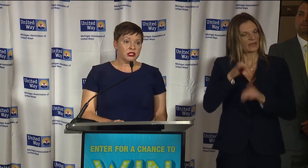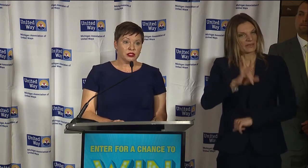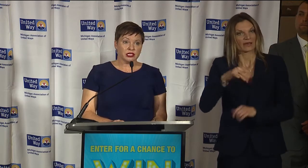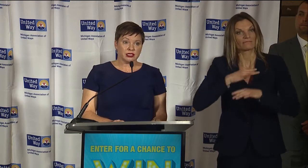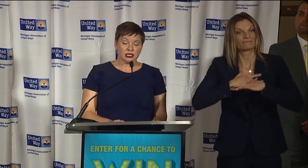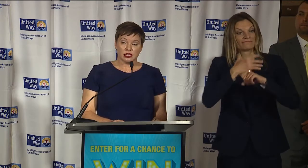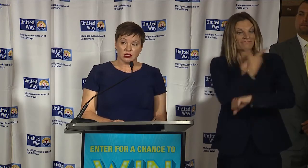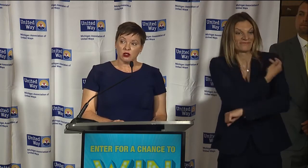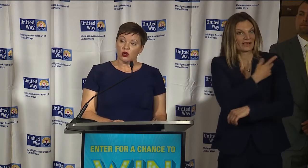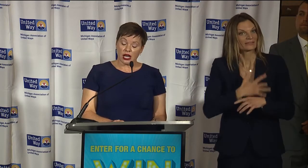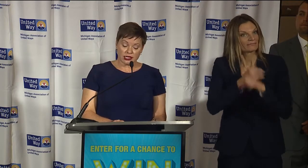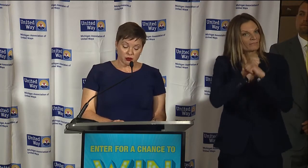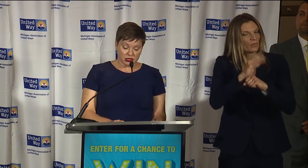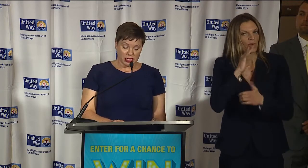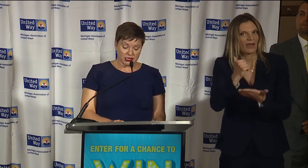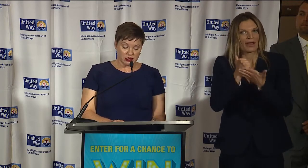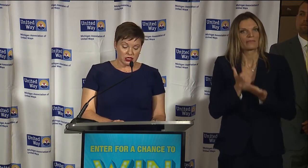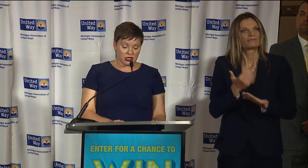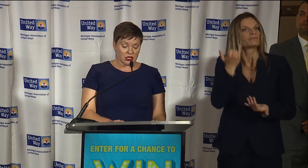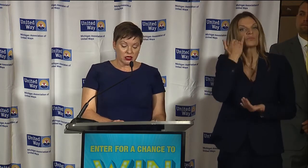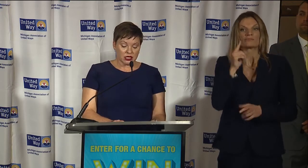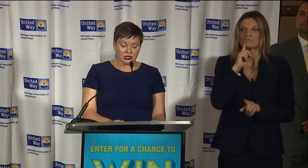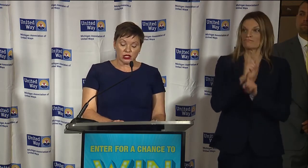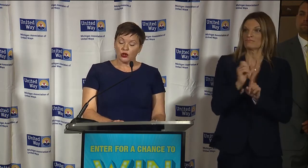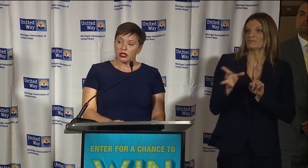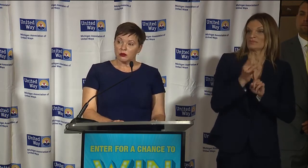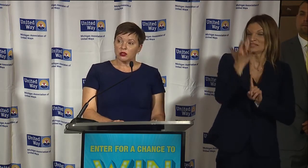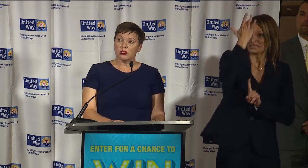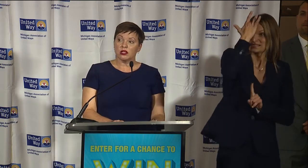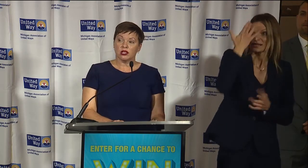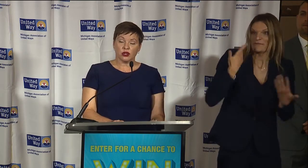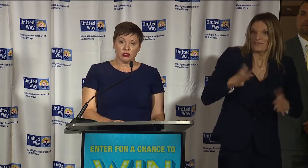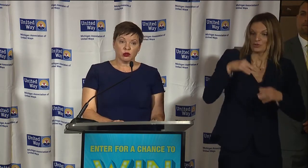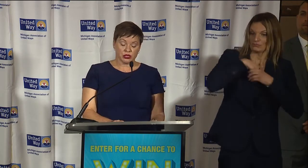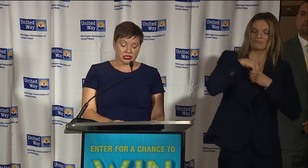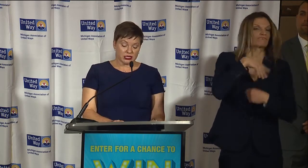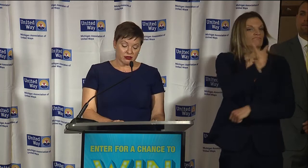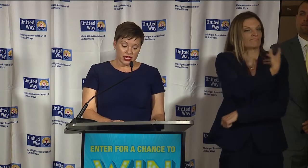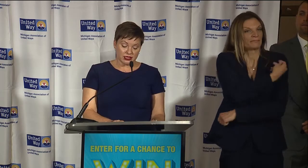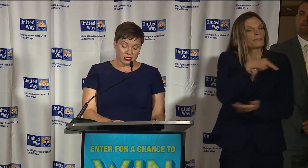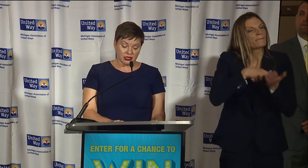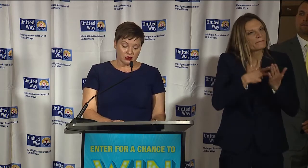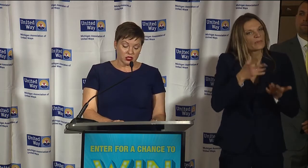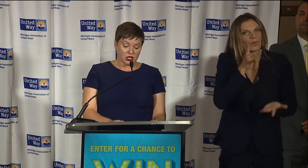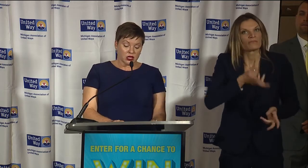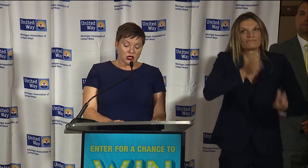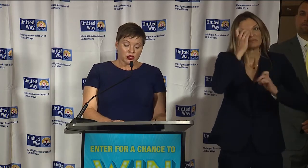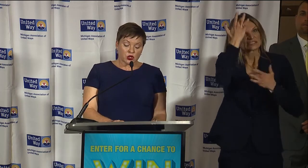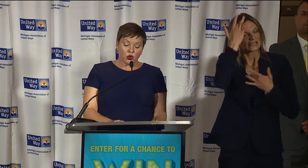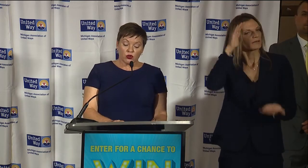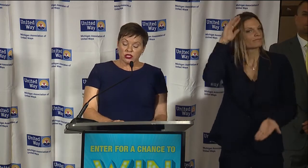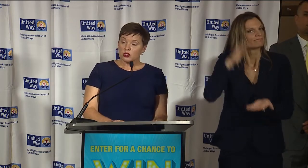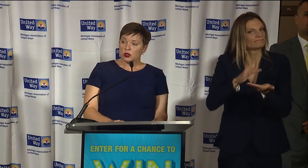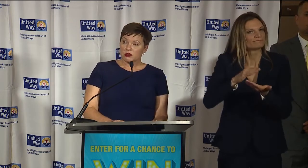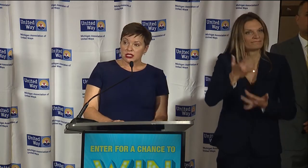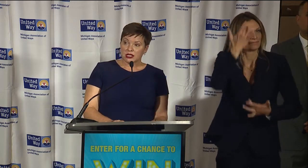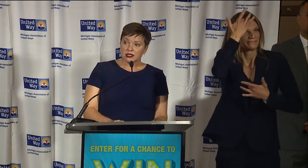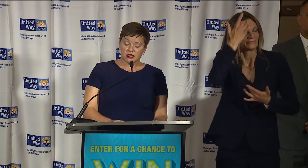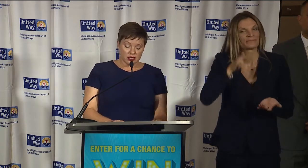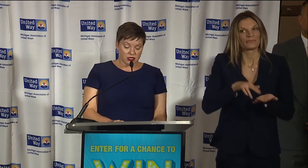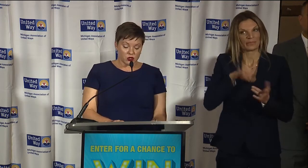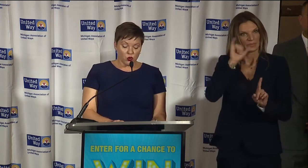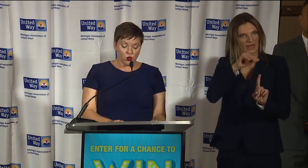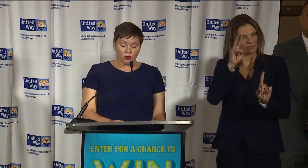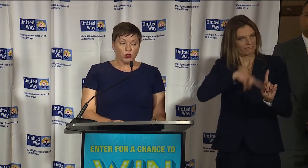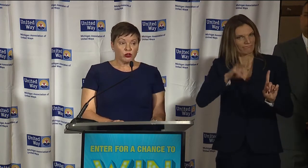end up seriously ill or hospitalized. That's an incredible, incredible reason to get vaccinated. So this